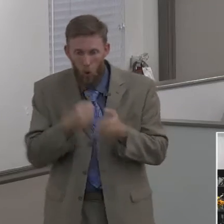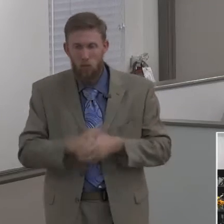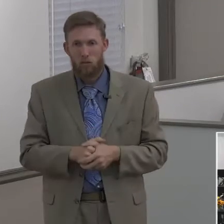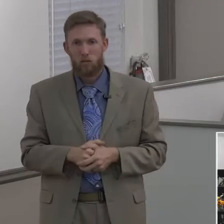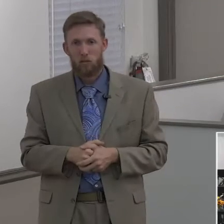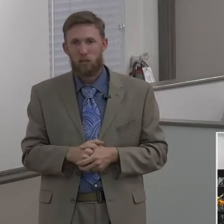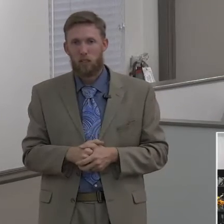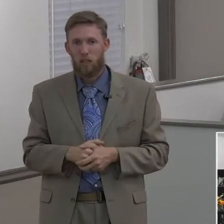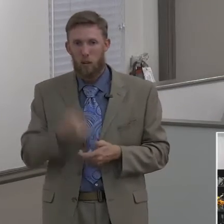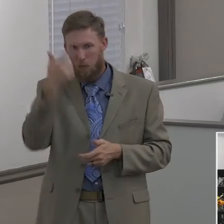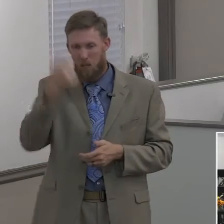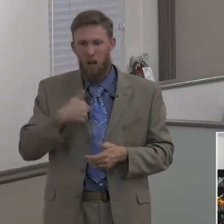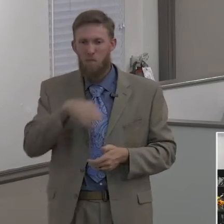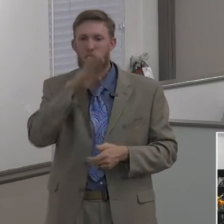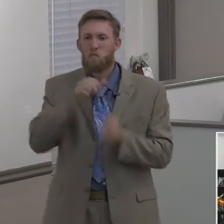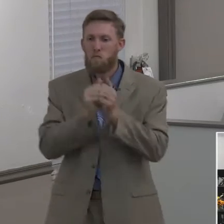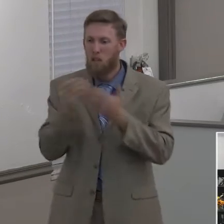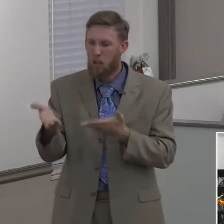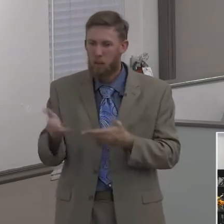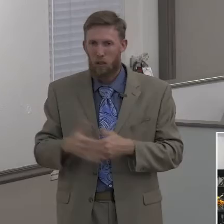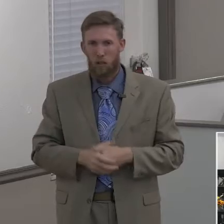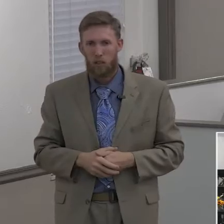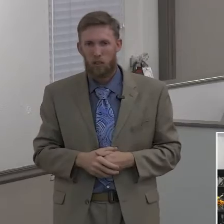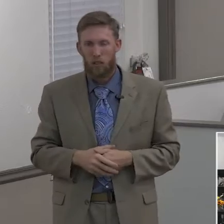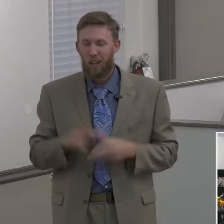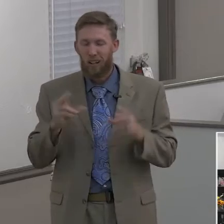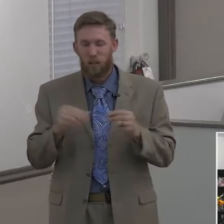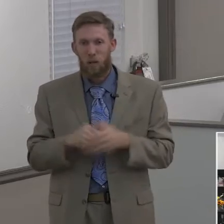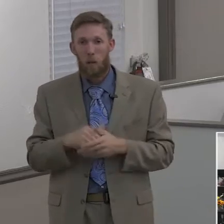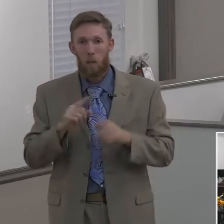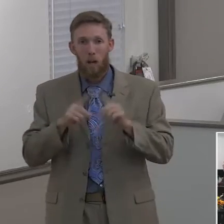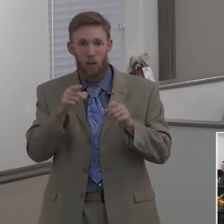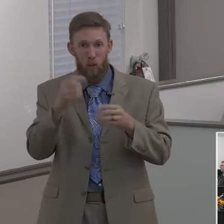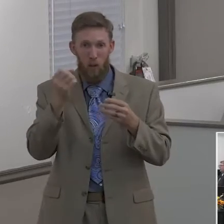microwaves, right? Now, but you get my point?